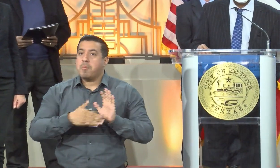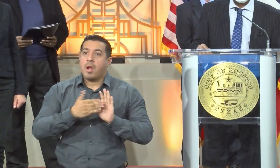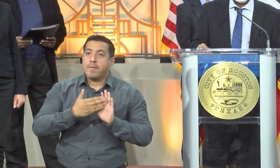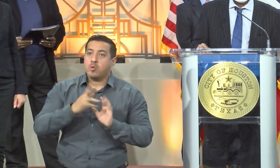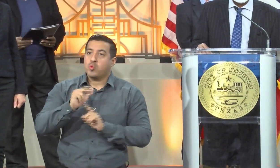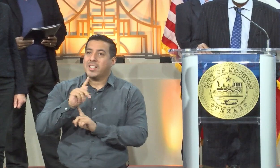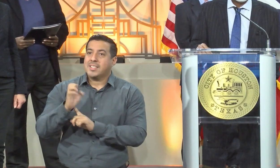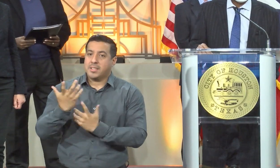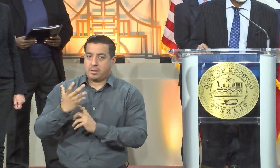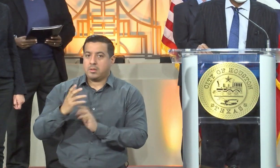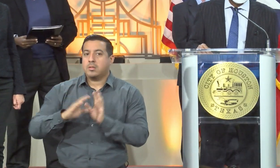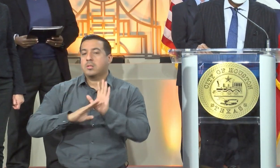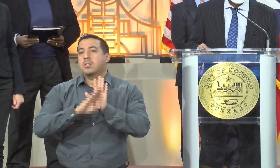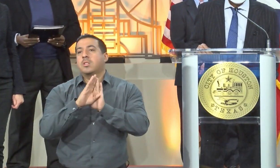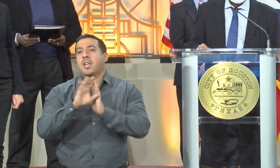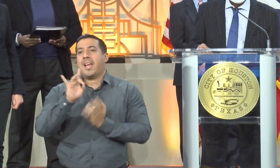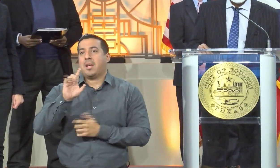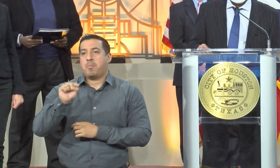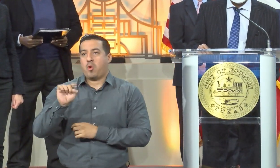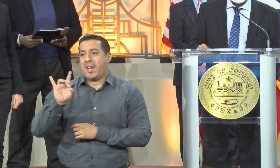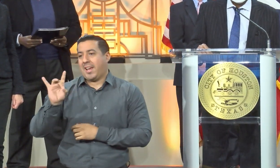of 8.8%.